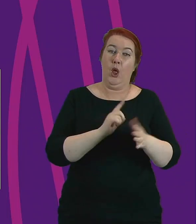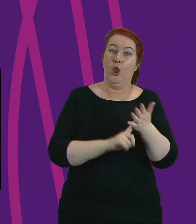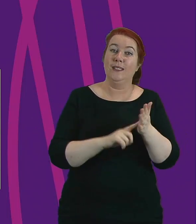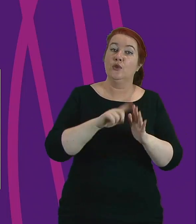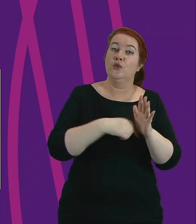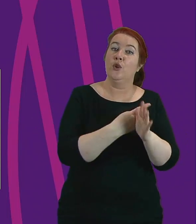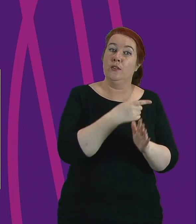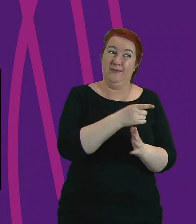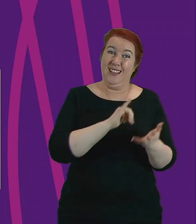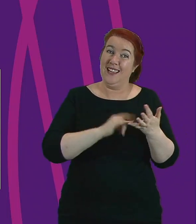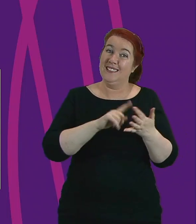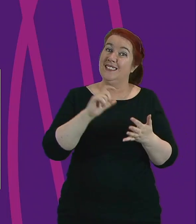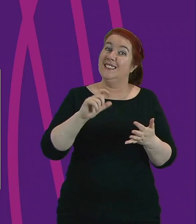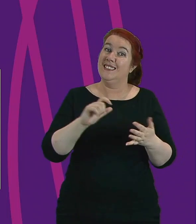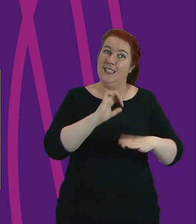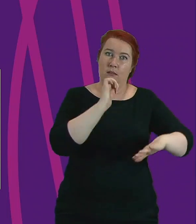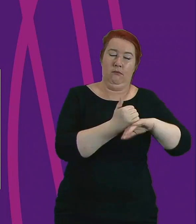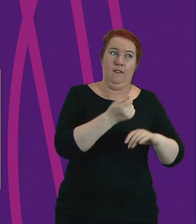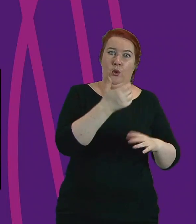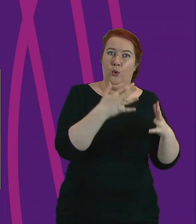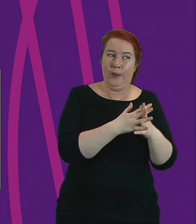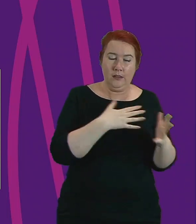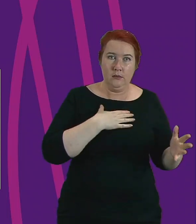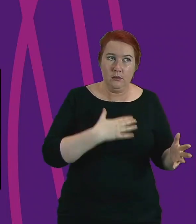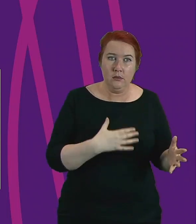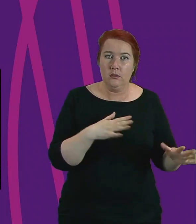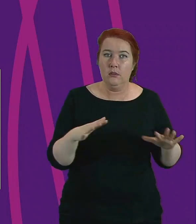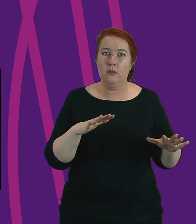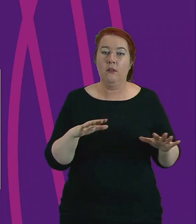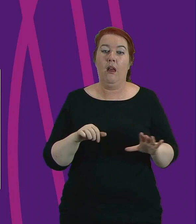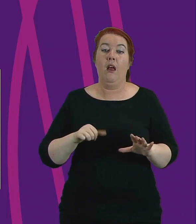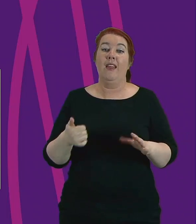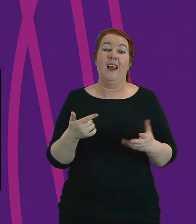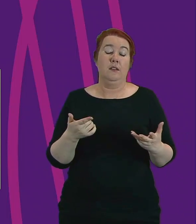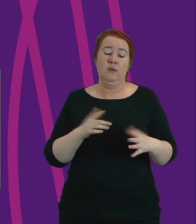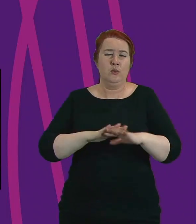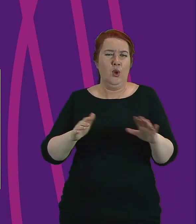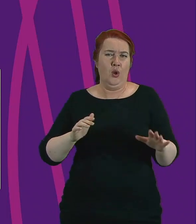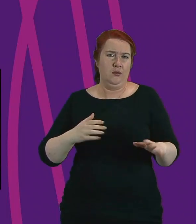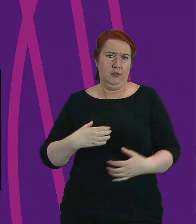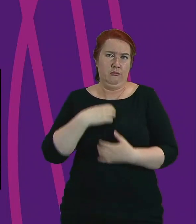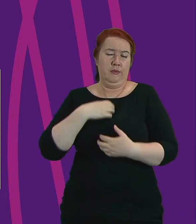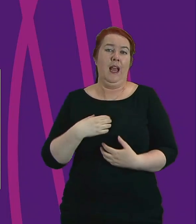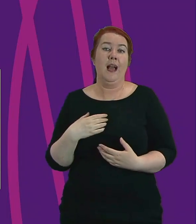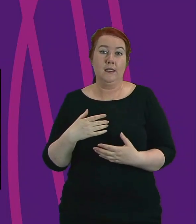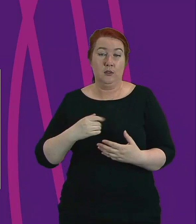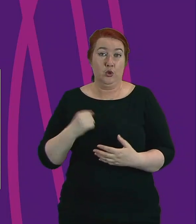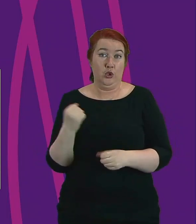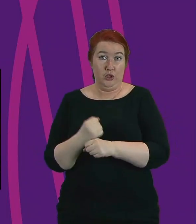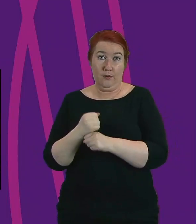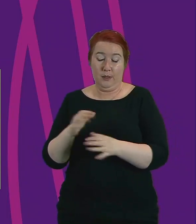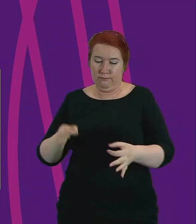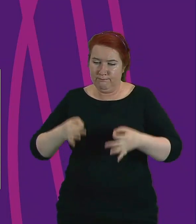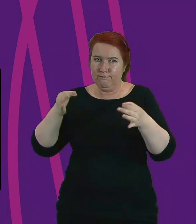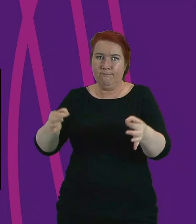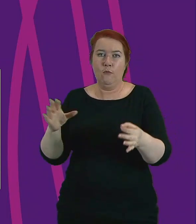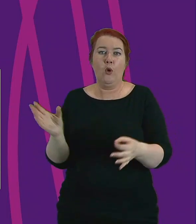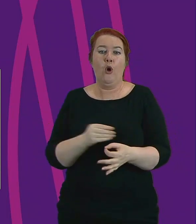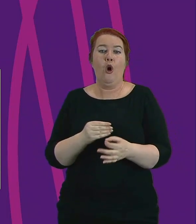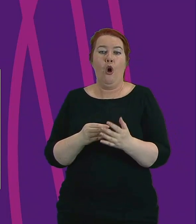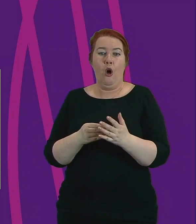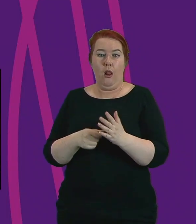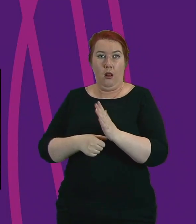weeks. It was wholly unsurprising then when the government postponed all non-urgent elective surgery in the first days of lockdown, and I received not one